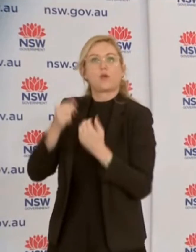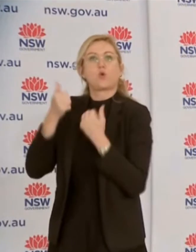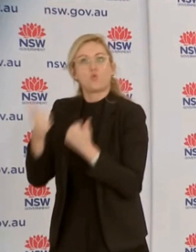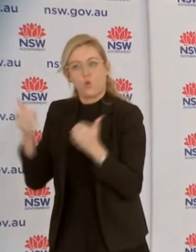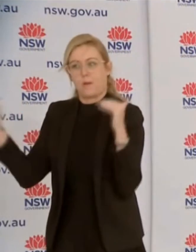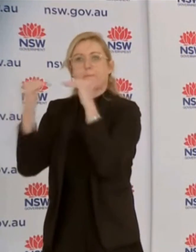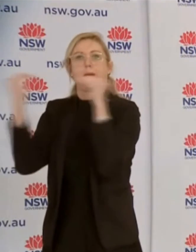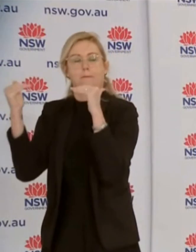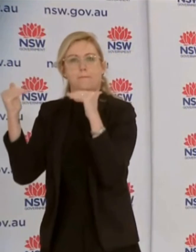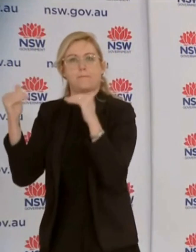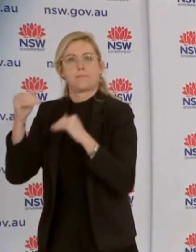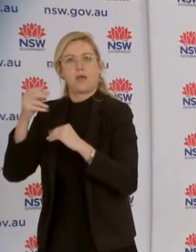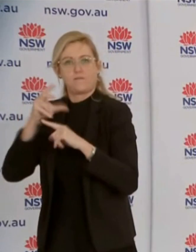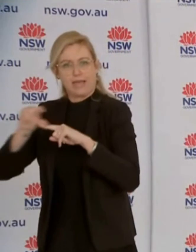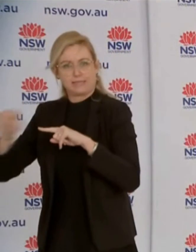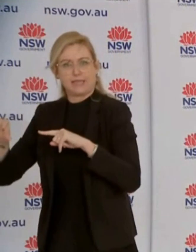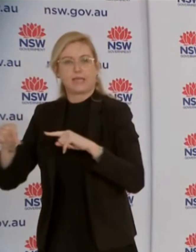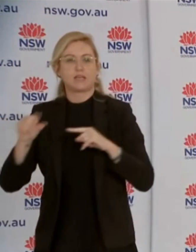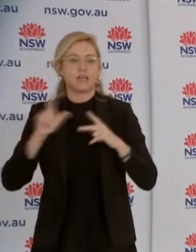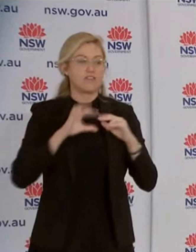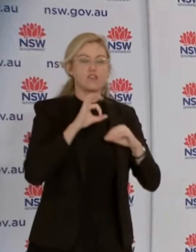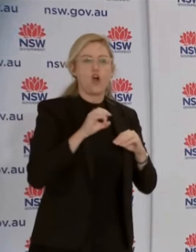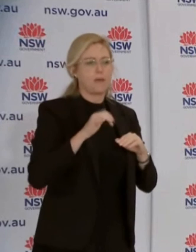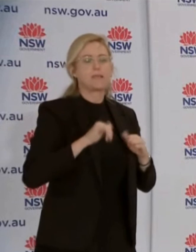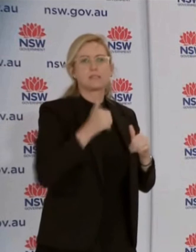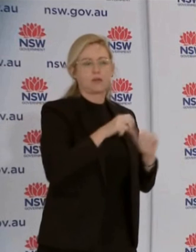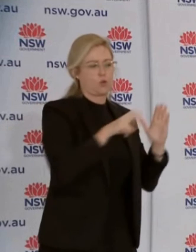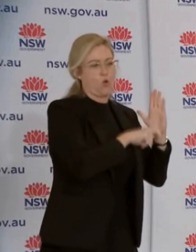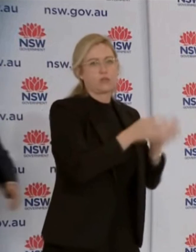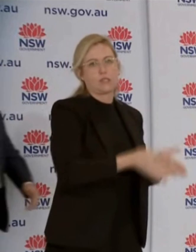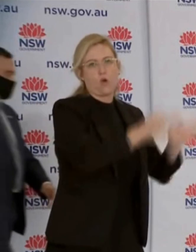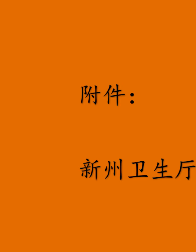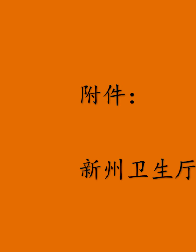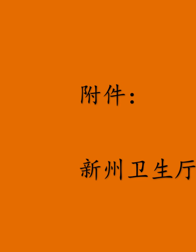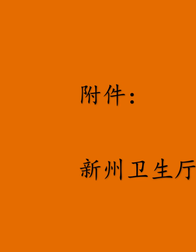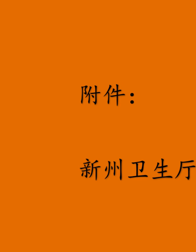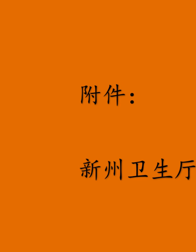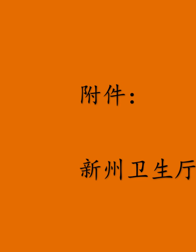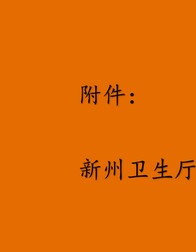authorities in Australia regard as having high efficacy. Thank you, everybody. See you tomorrow. Thank you.